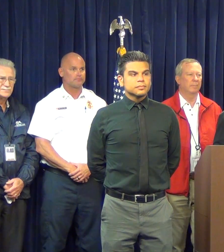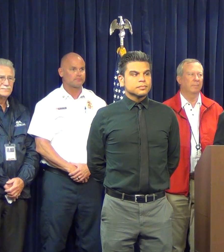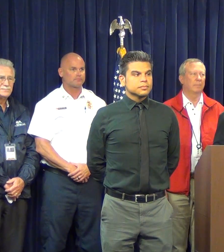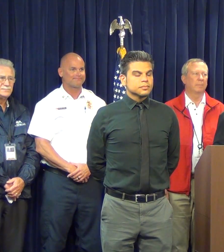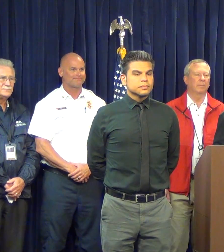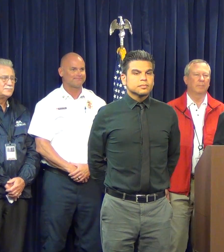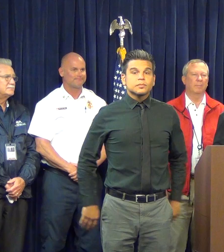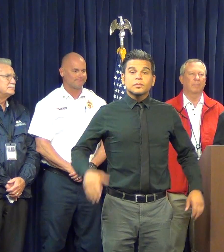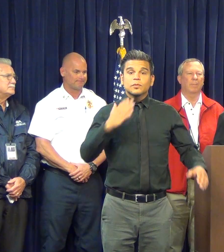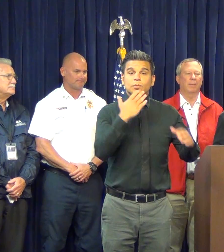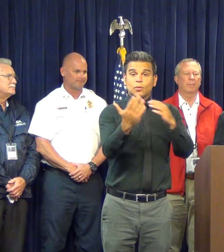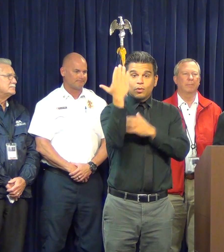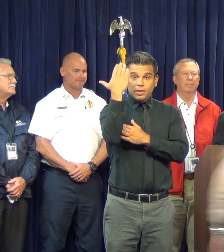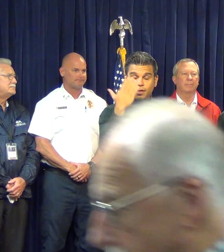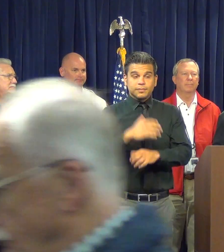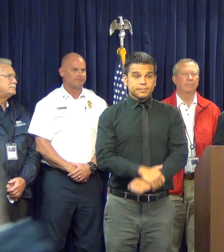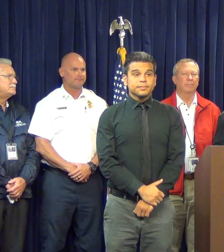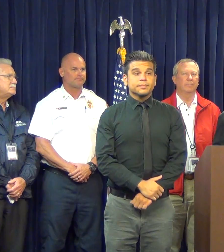Well, good morning.